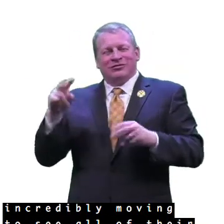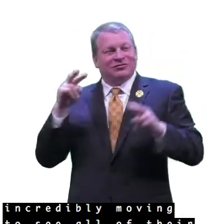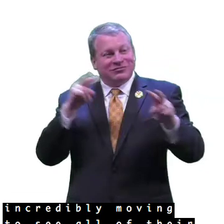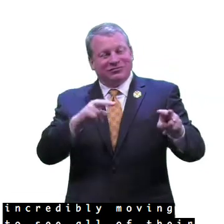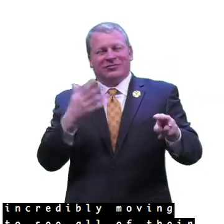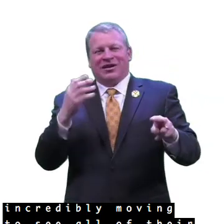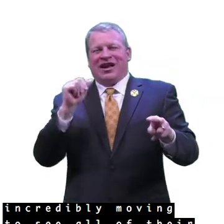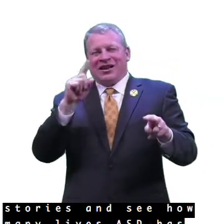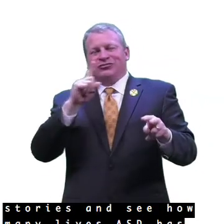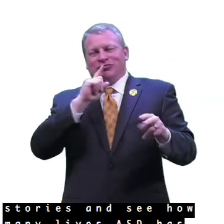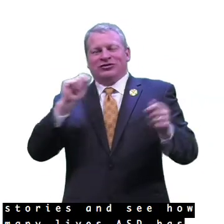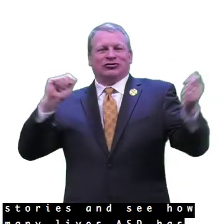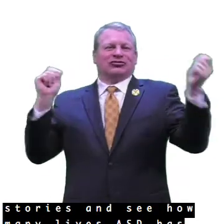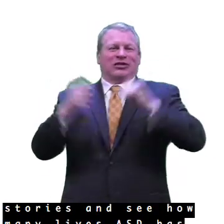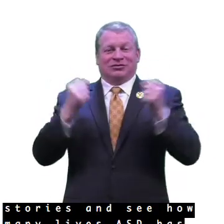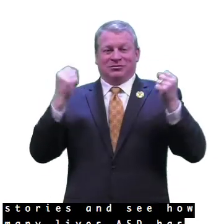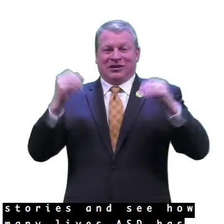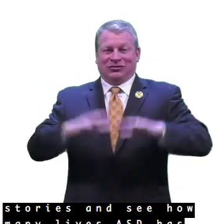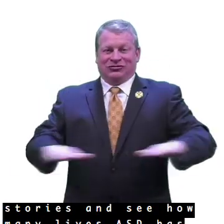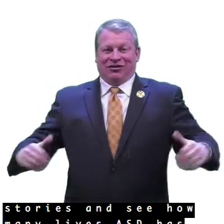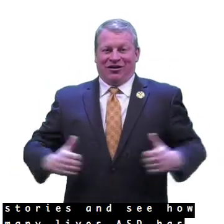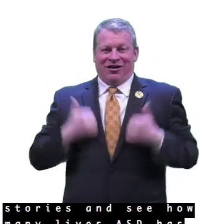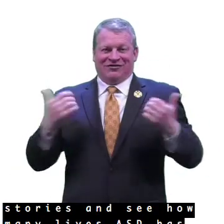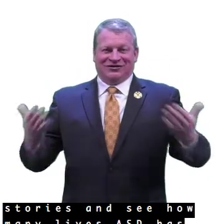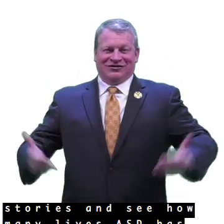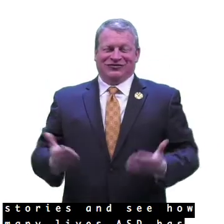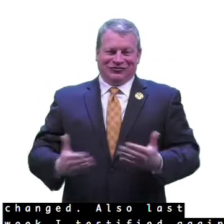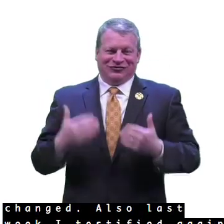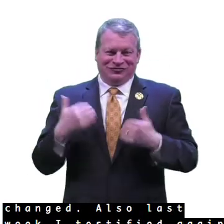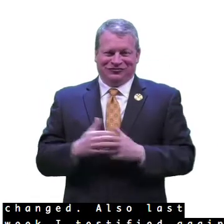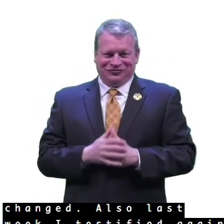see all of their stories and see how many lives ASD has changed.